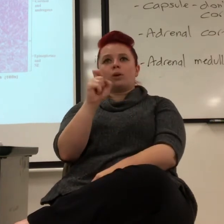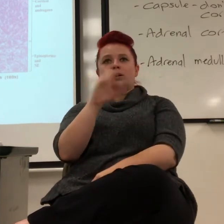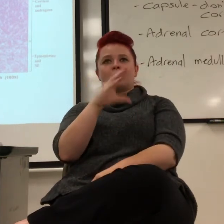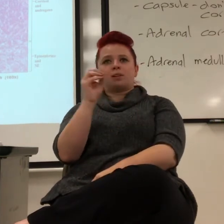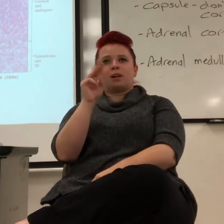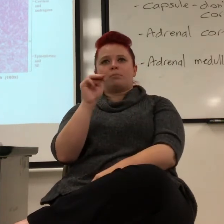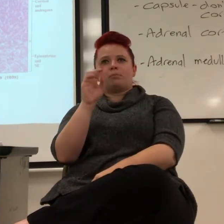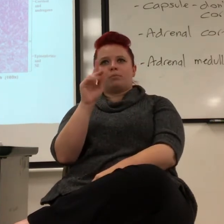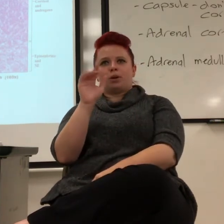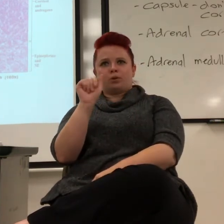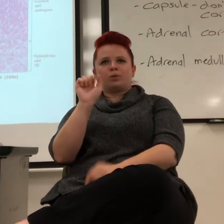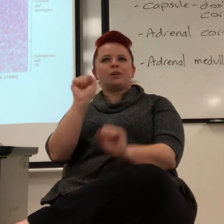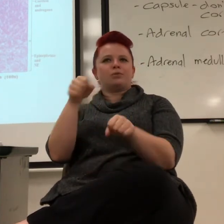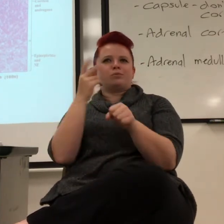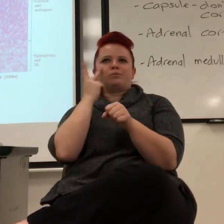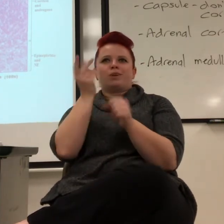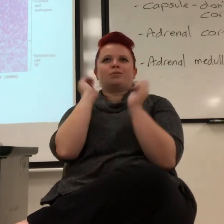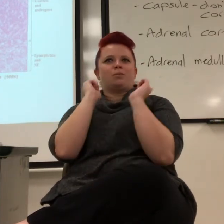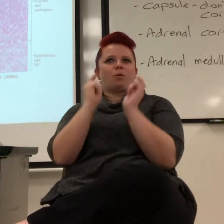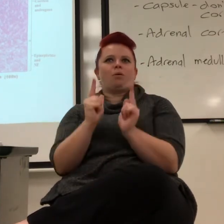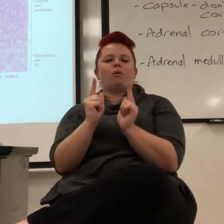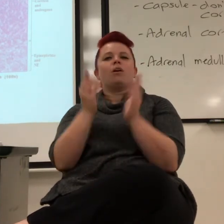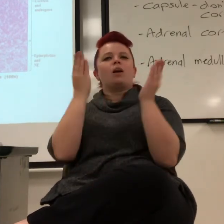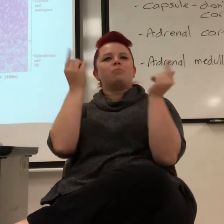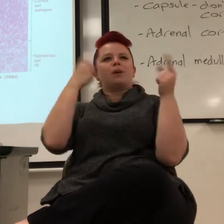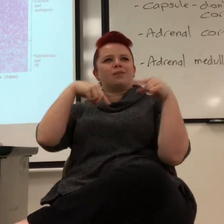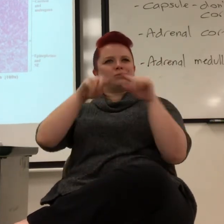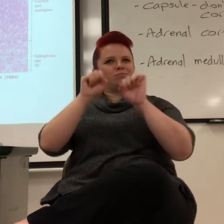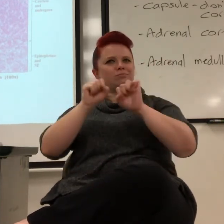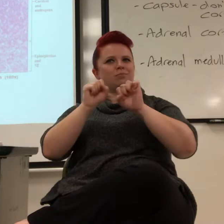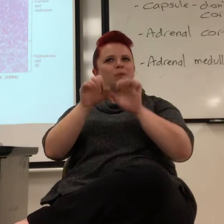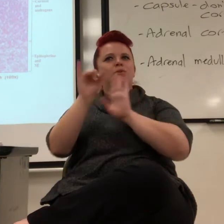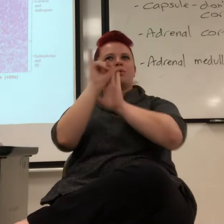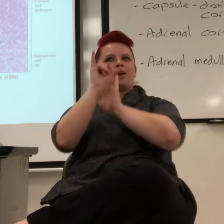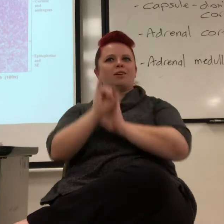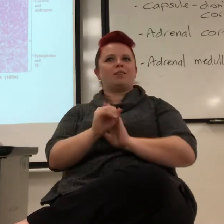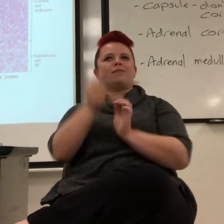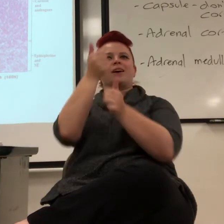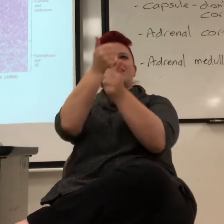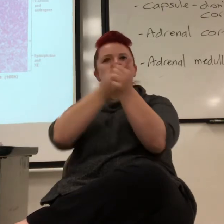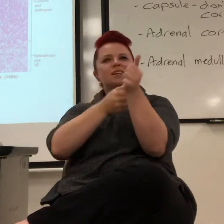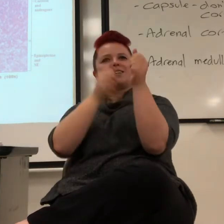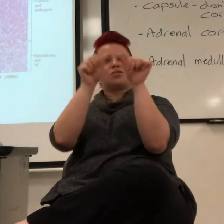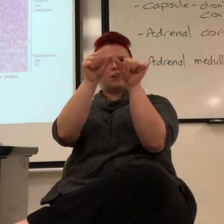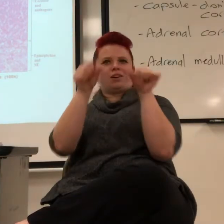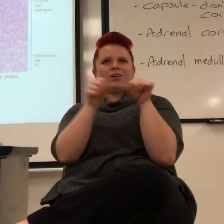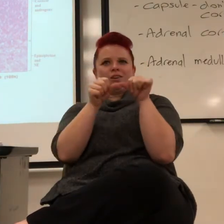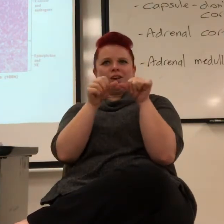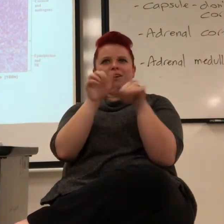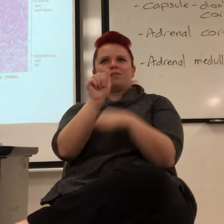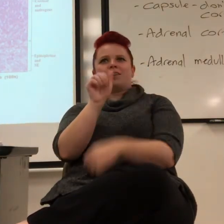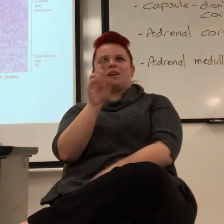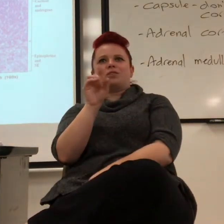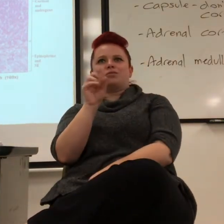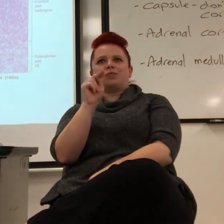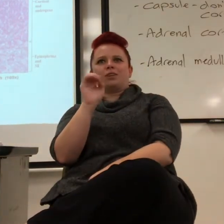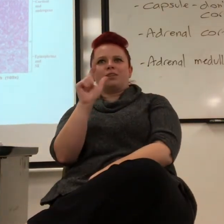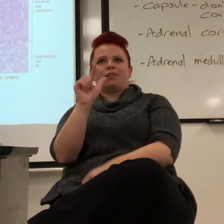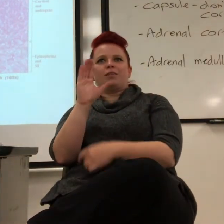can see it all. And I do expect you to be able to identify the different zones of the adrenal cortex. Let me go through